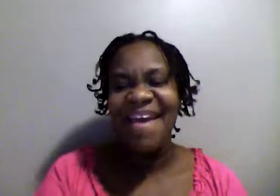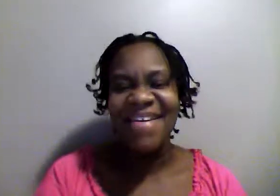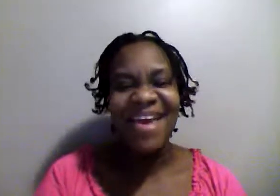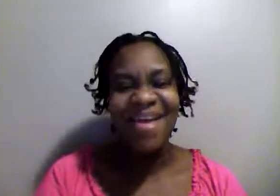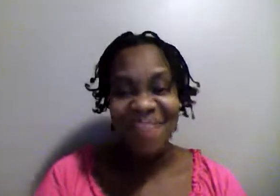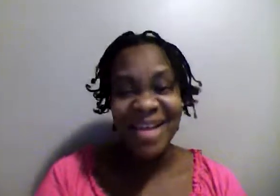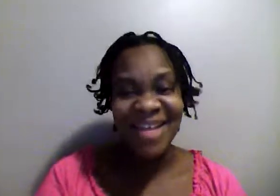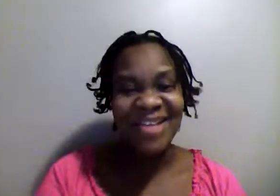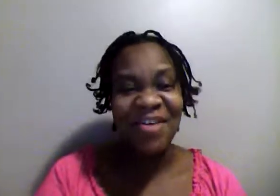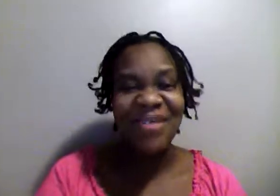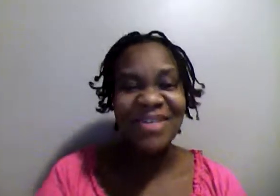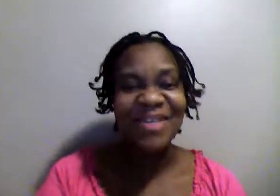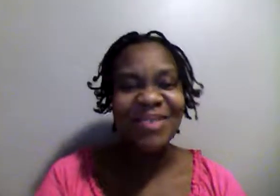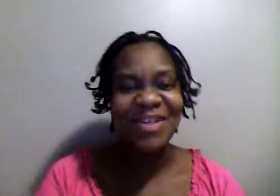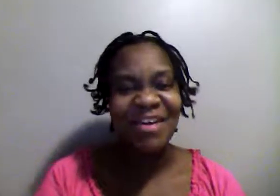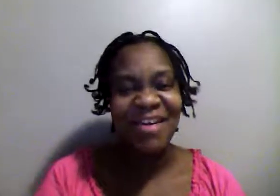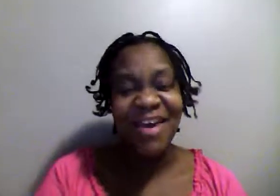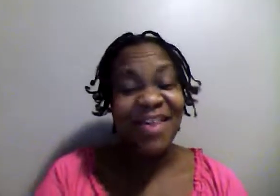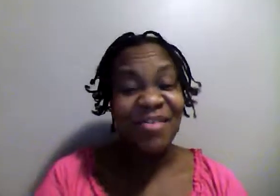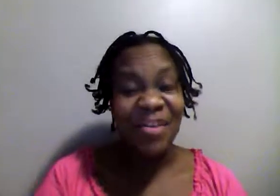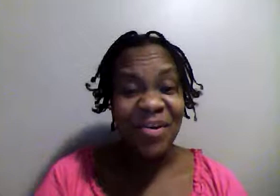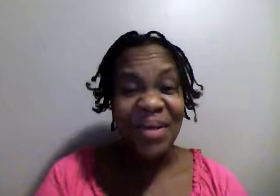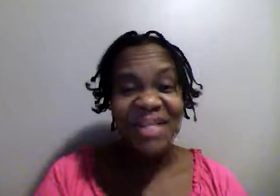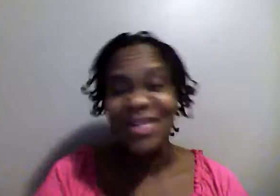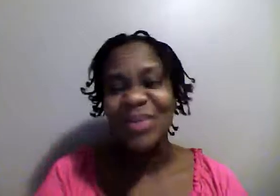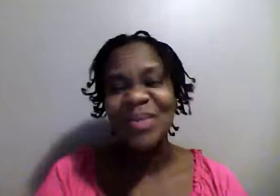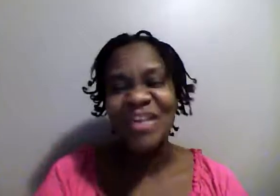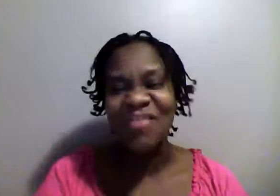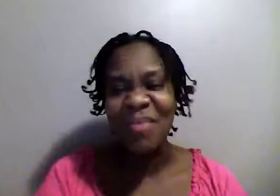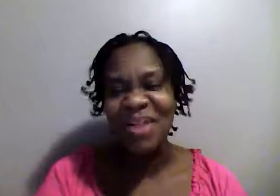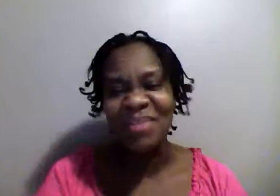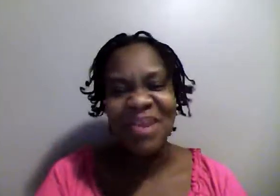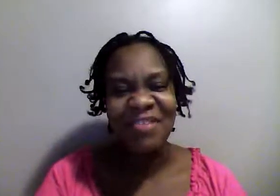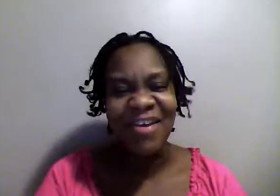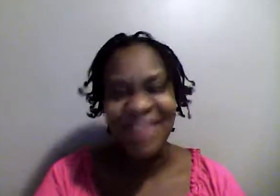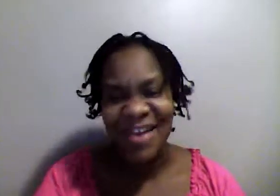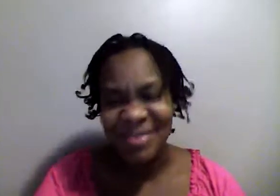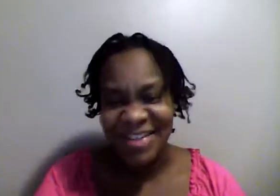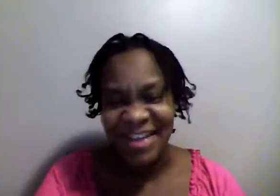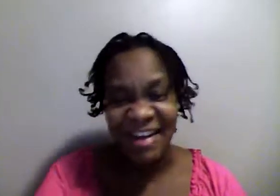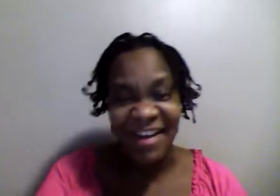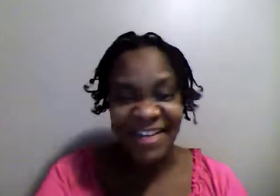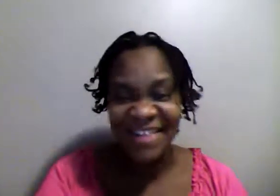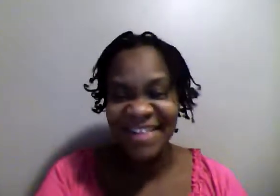yeah, milk is a very good solution, the very quickest solution for bottom end rot. I use it a lot.